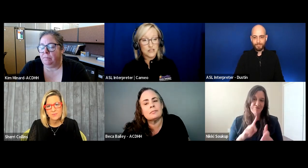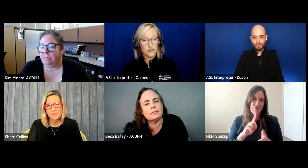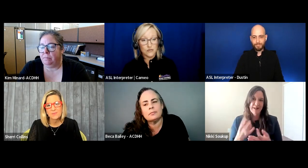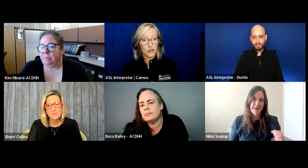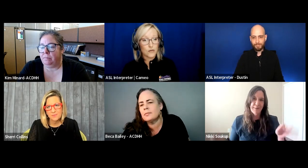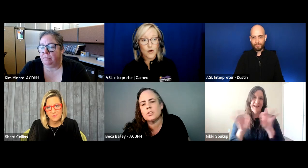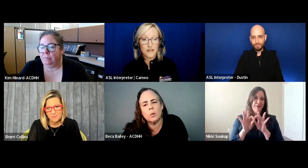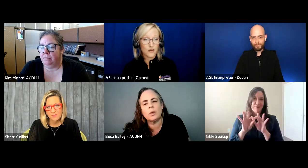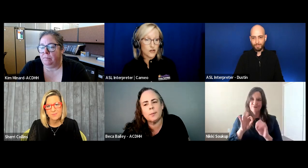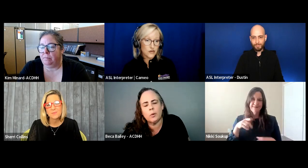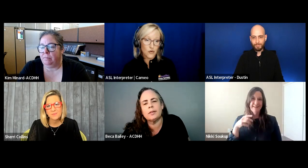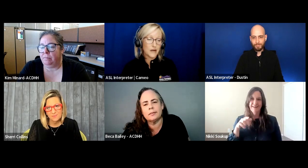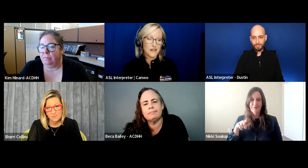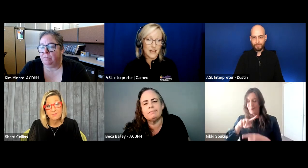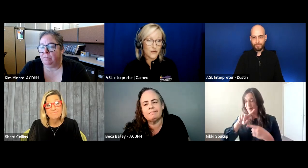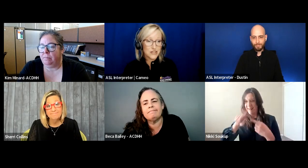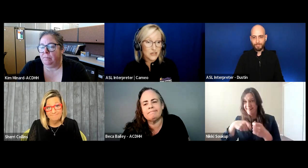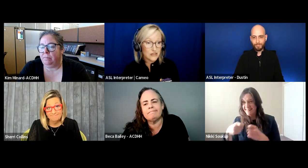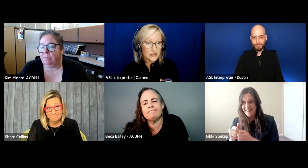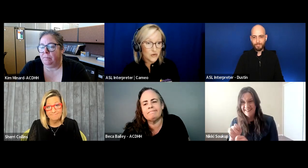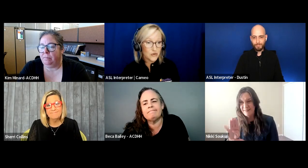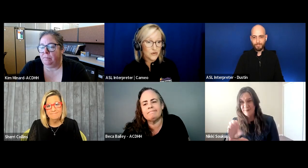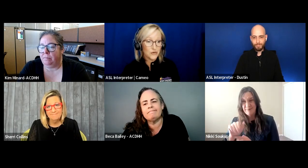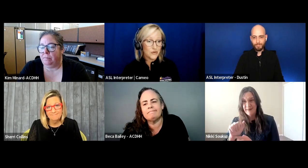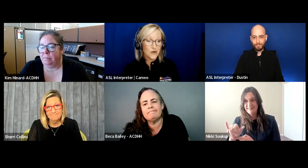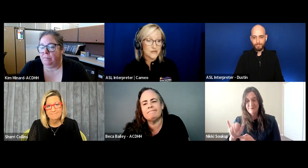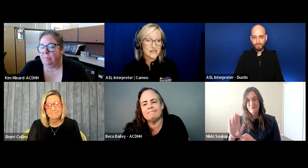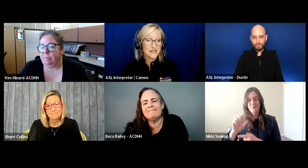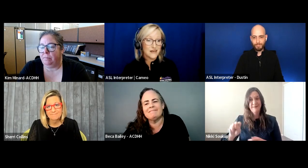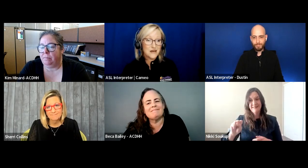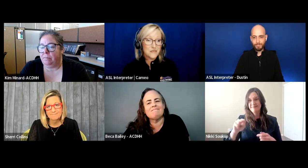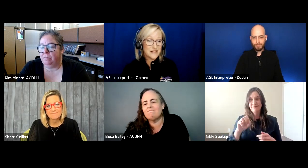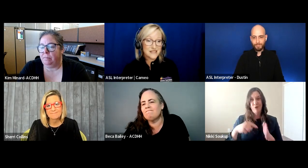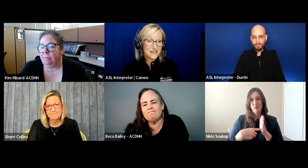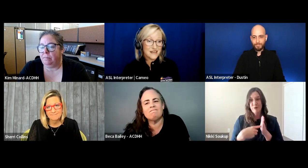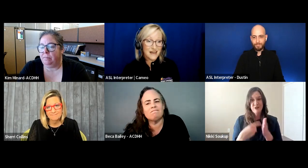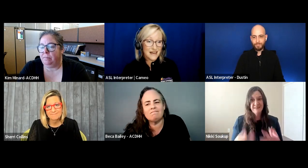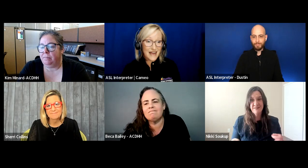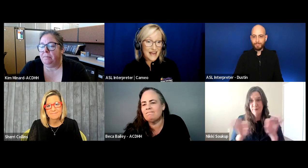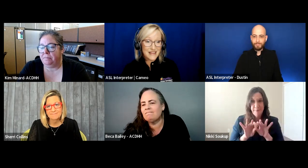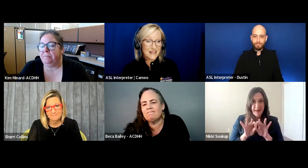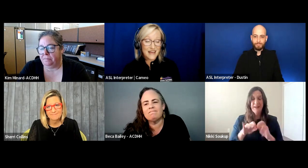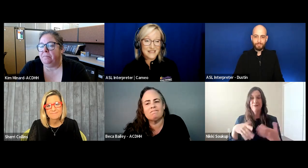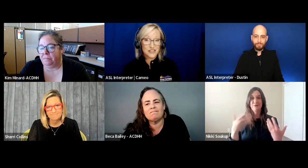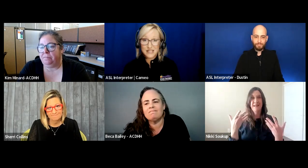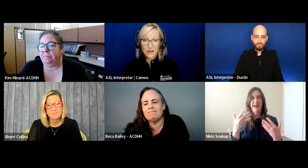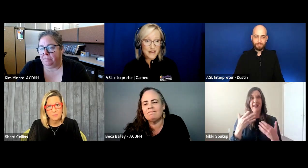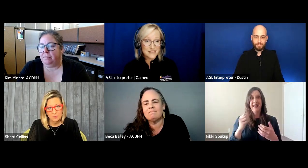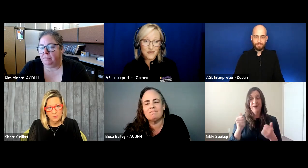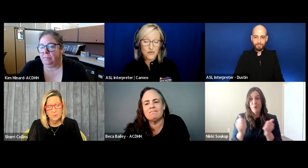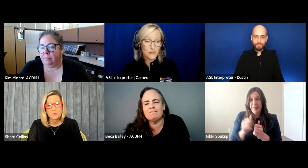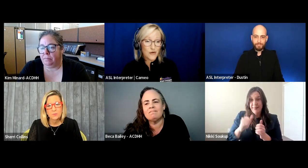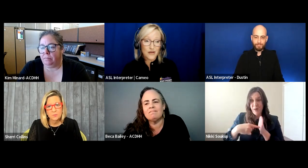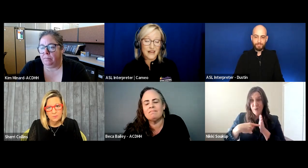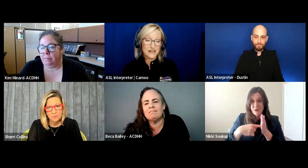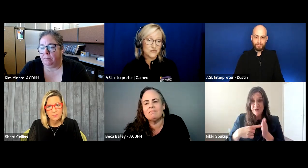people to learn more about the culture and more about the language. I mean, who knows? But I think that, just like Becca